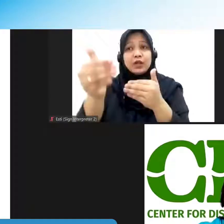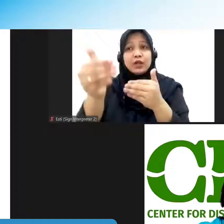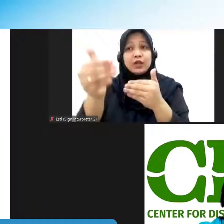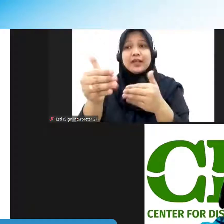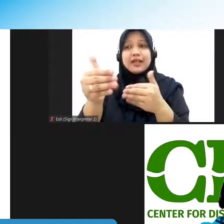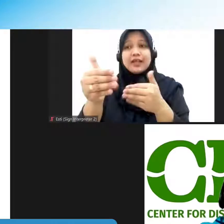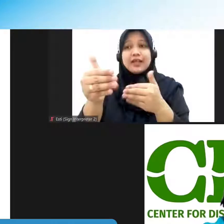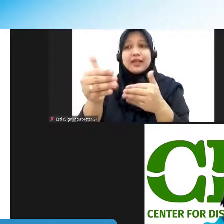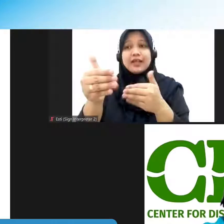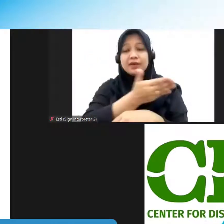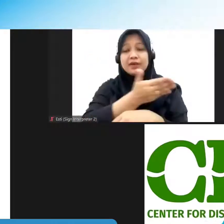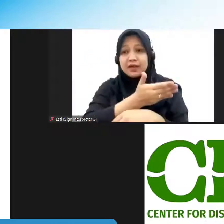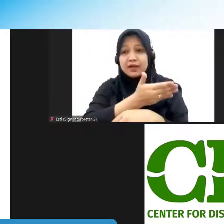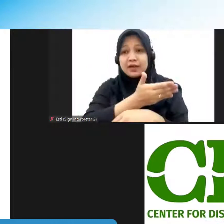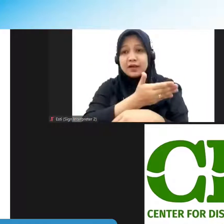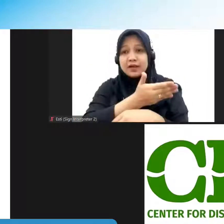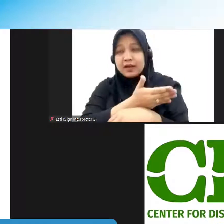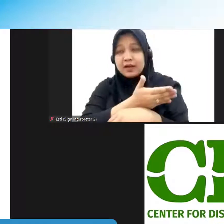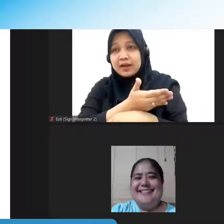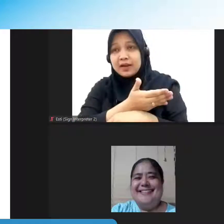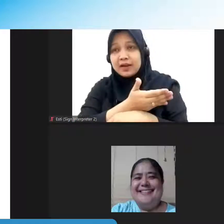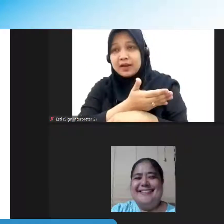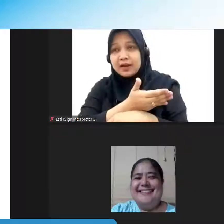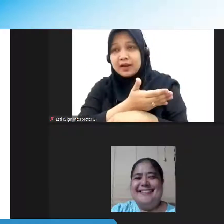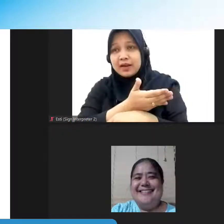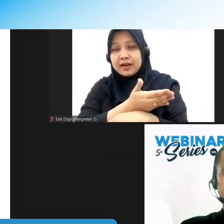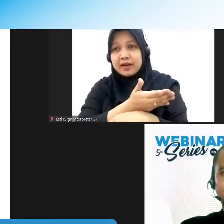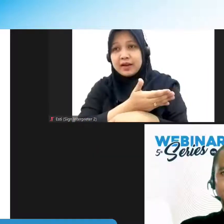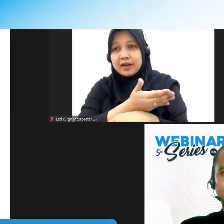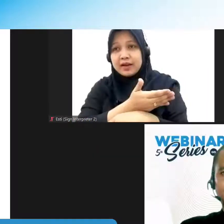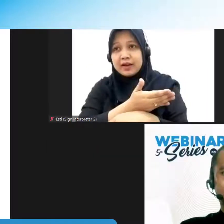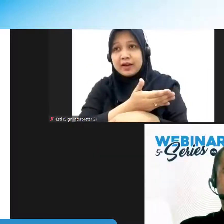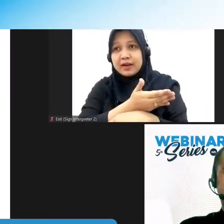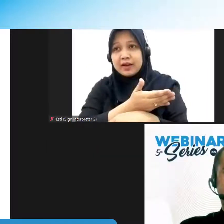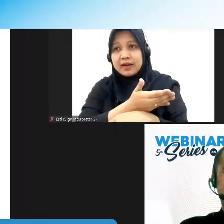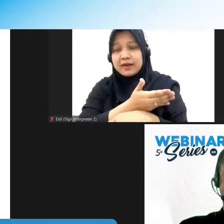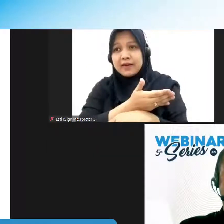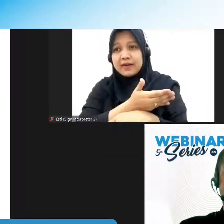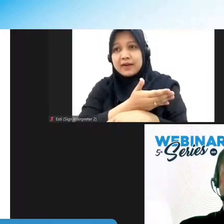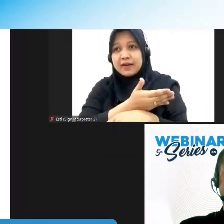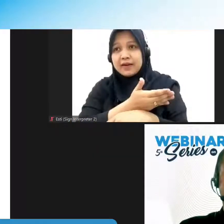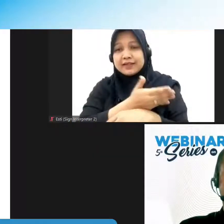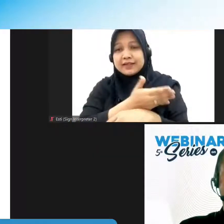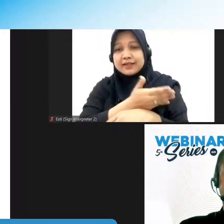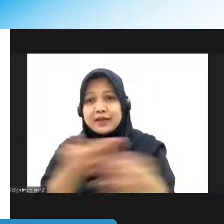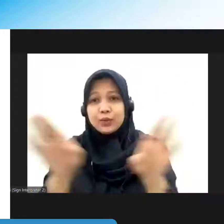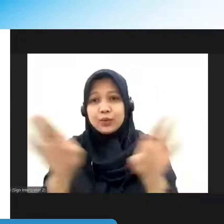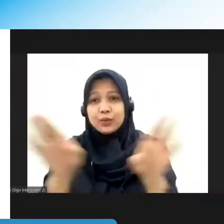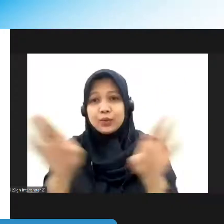for the closing. Over to you. Thanks.